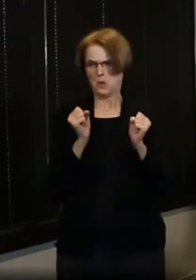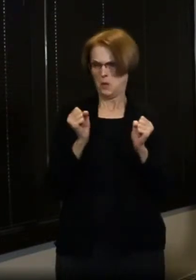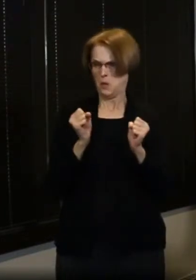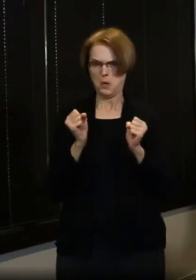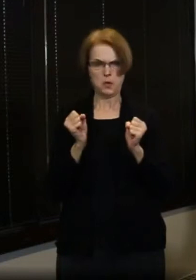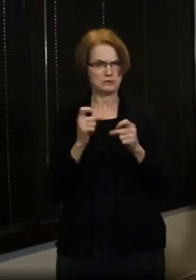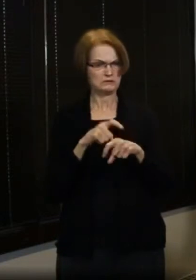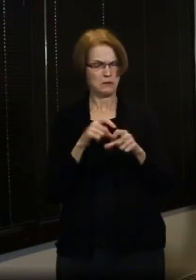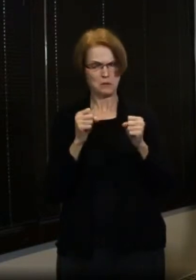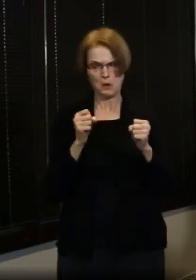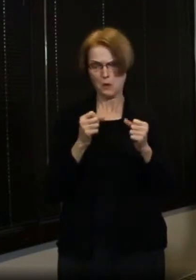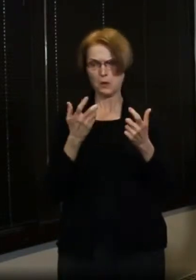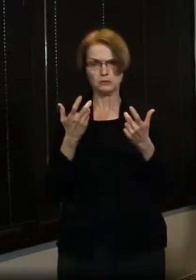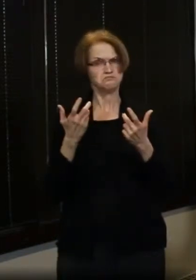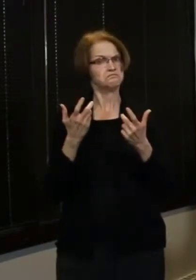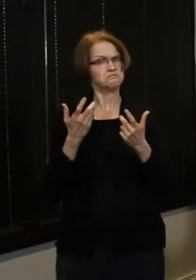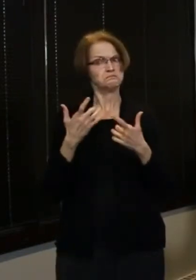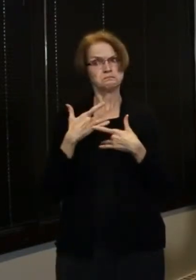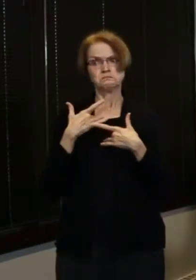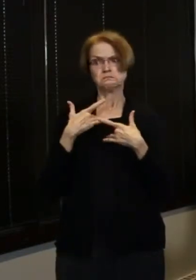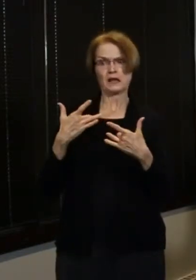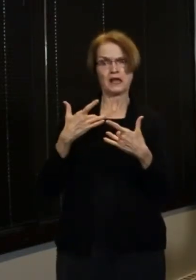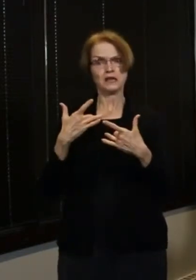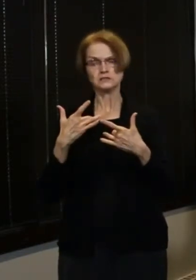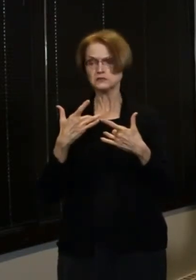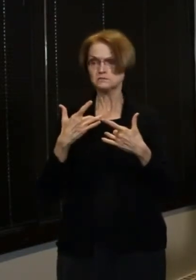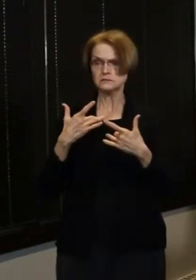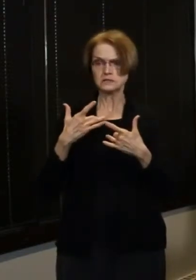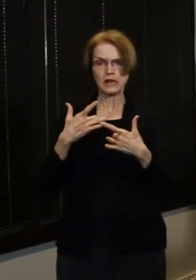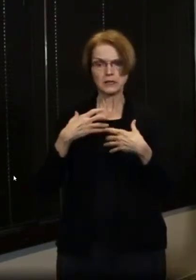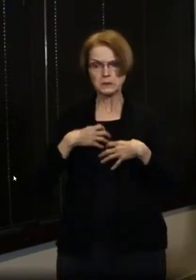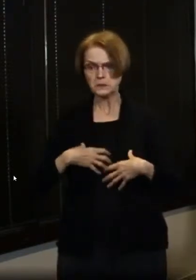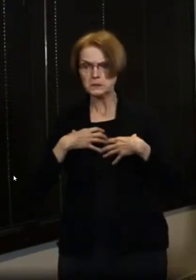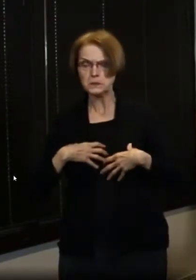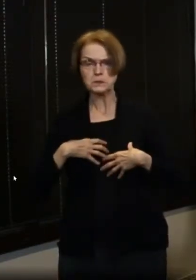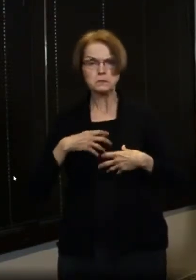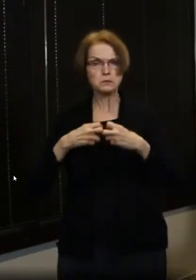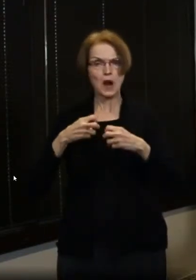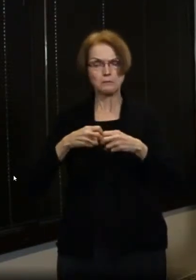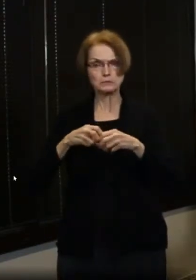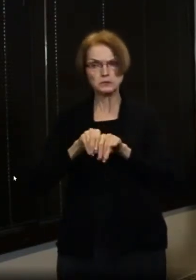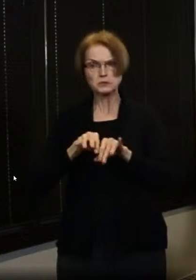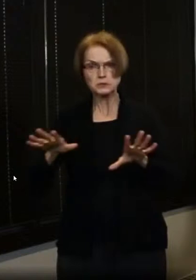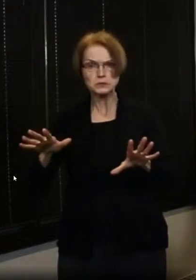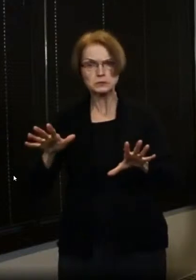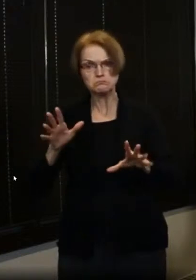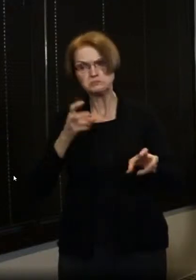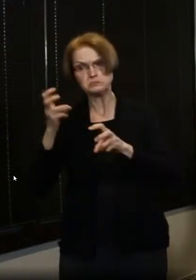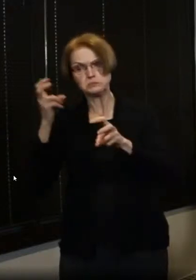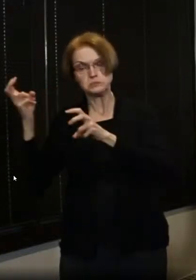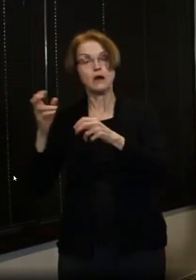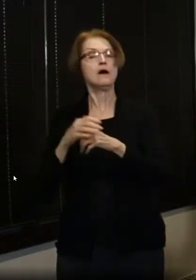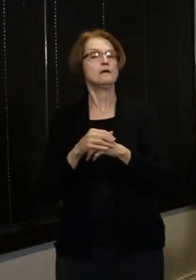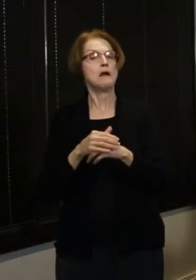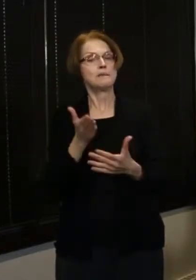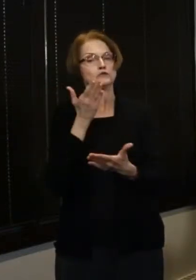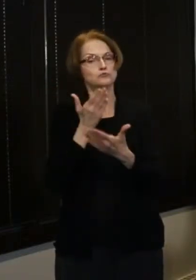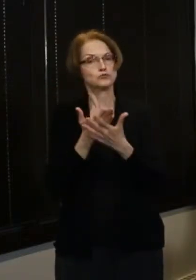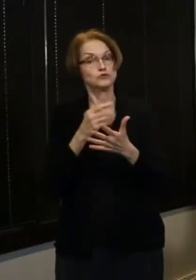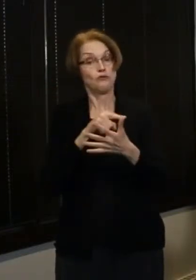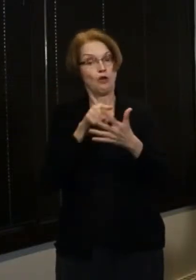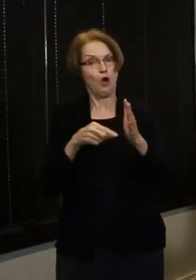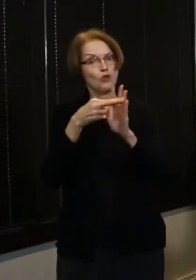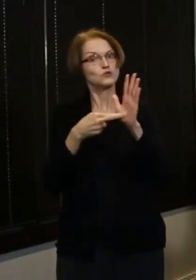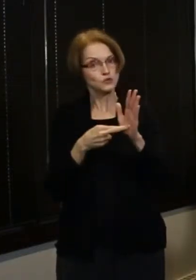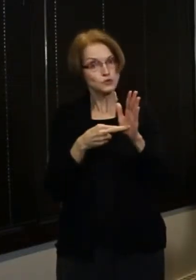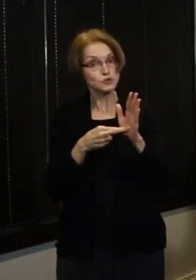respiratory viruses typically spread the most, shows us just how effective all of those prevention measures actually are when people use